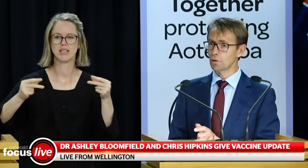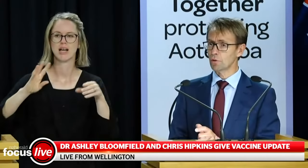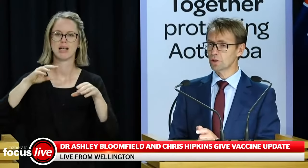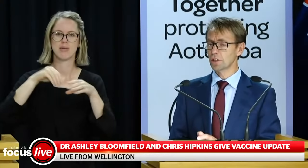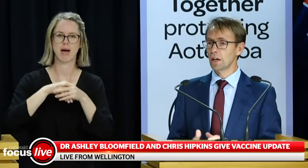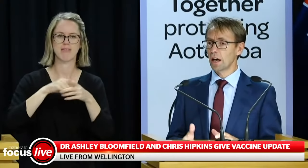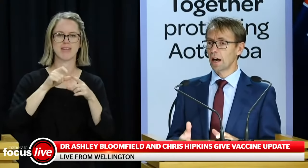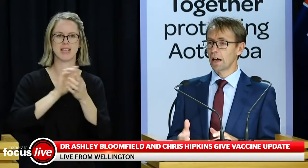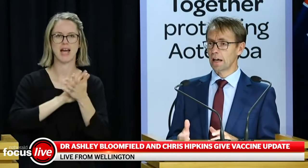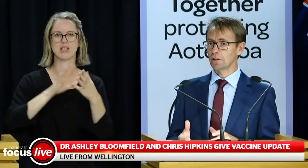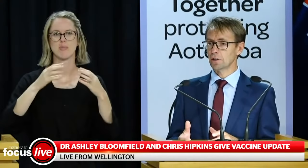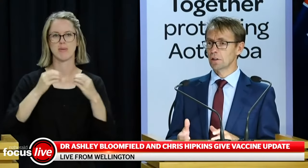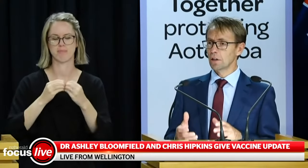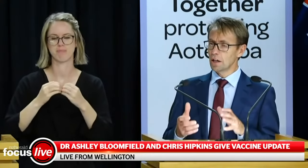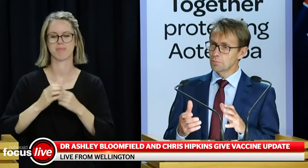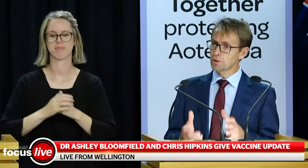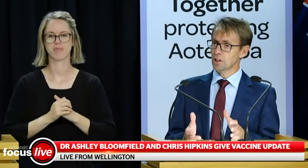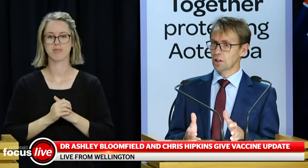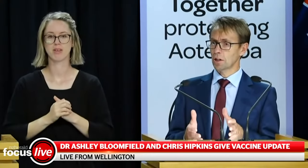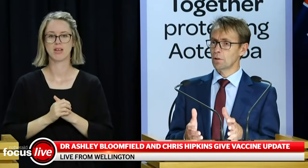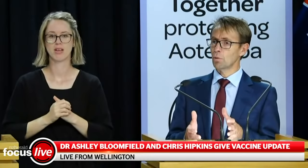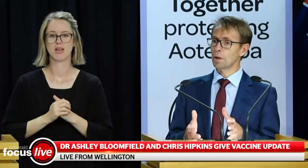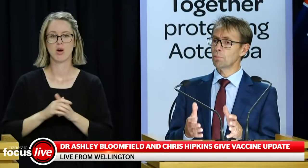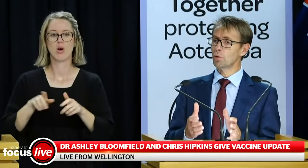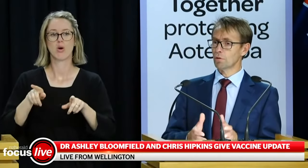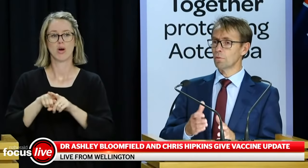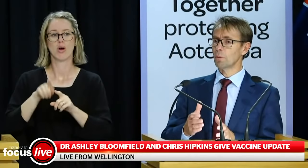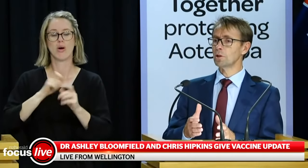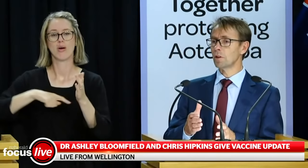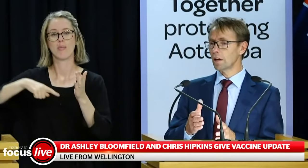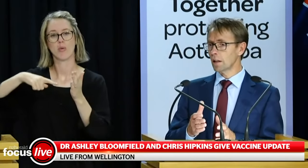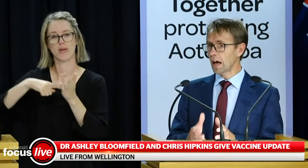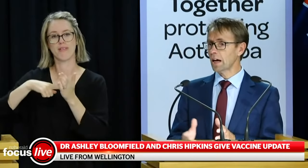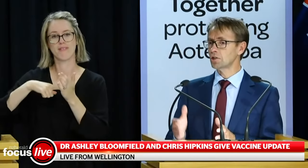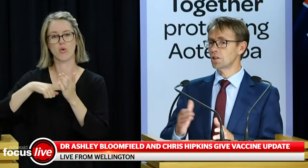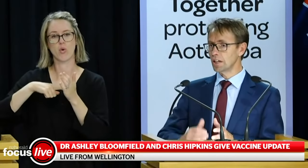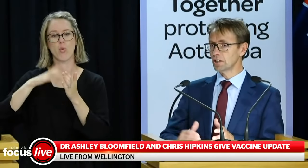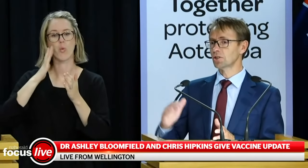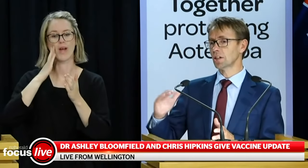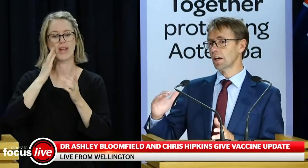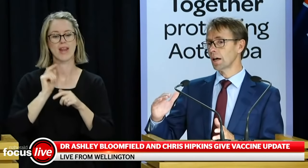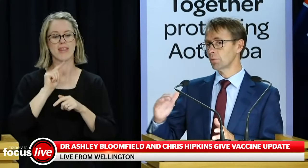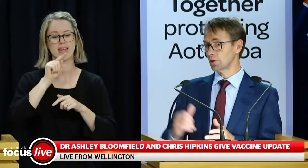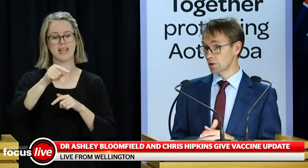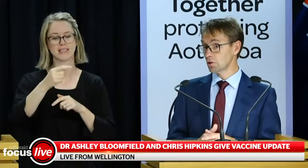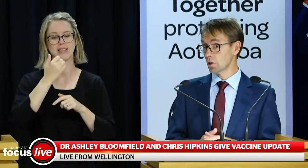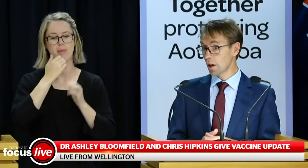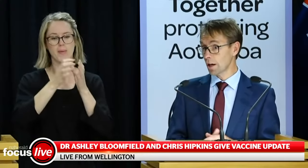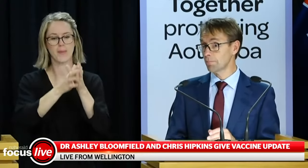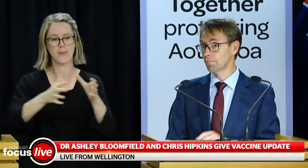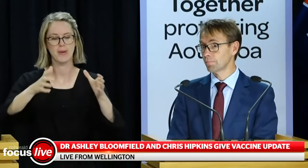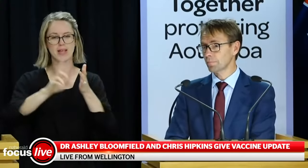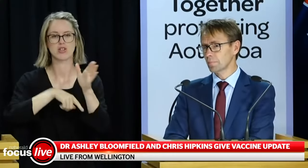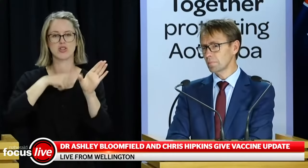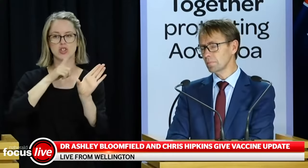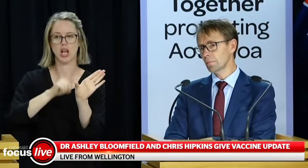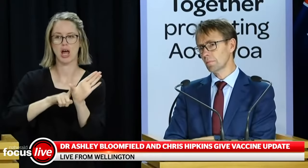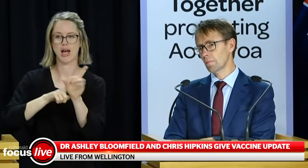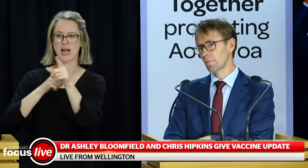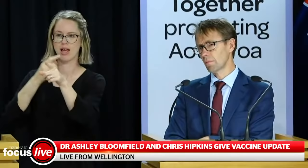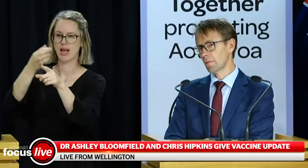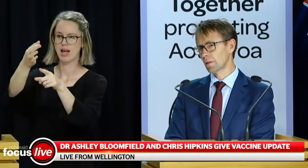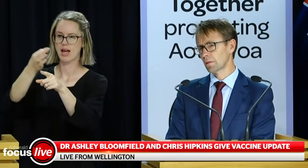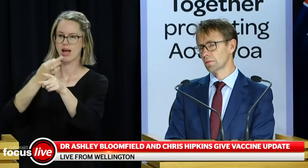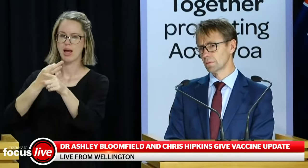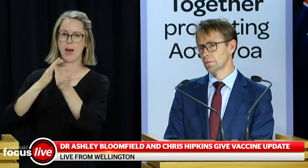of their workforce, and in particular it will be important for when we do that large next scale up, which is in July. In terms of